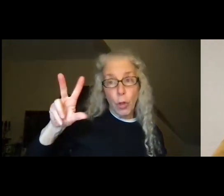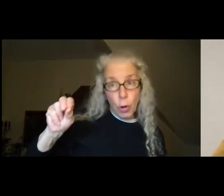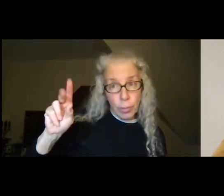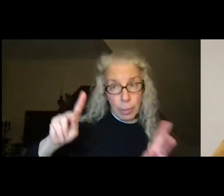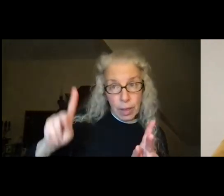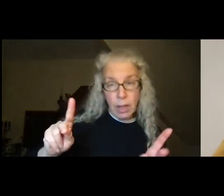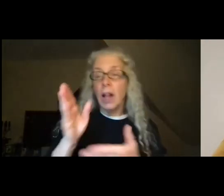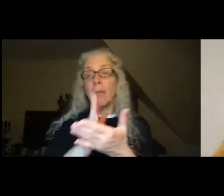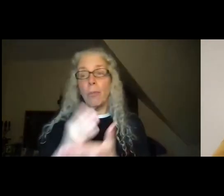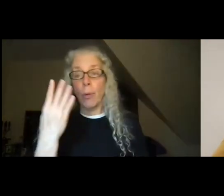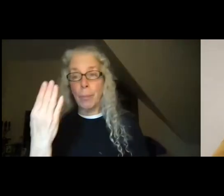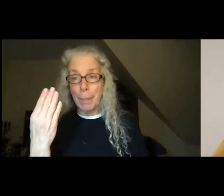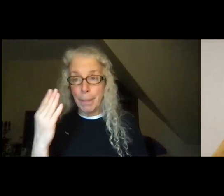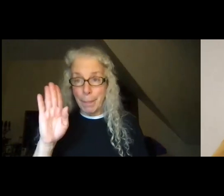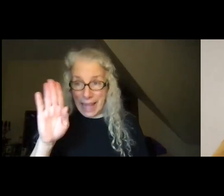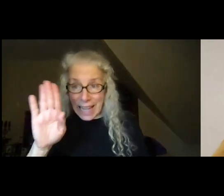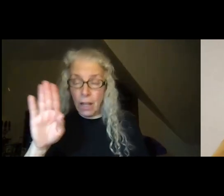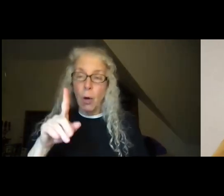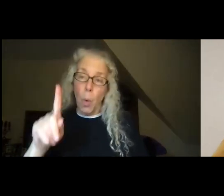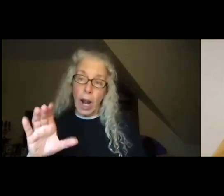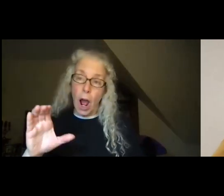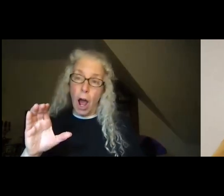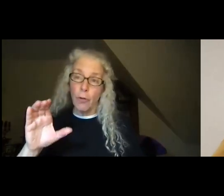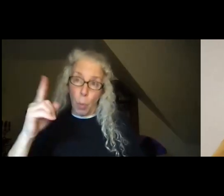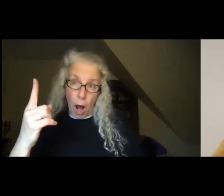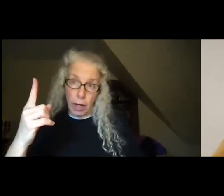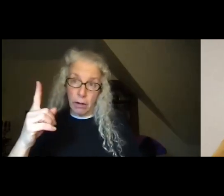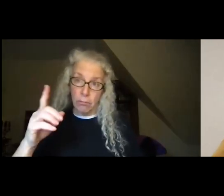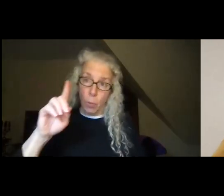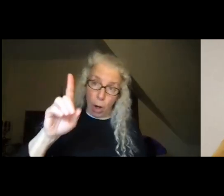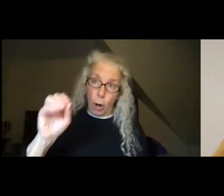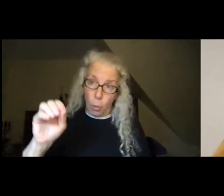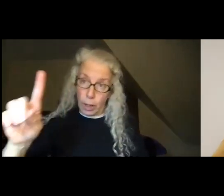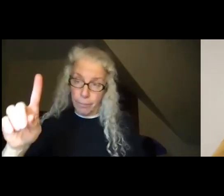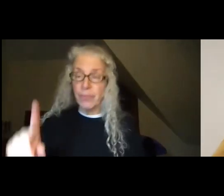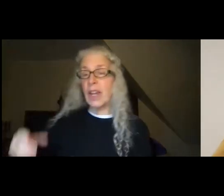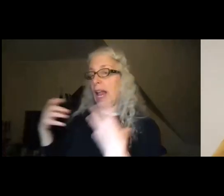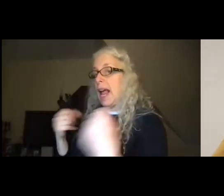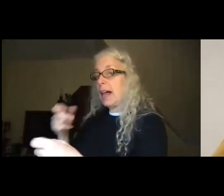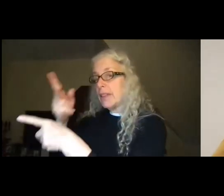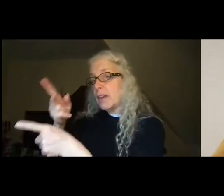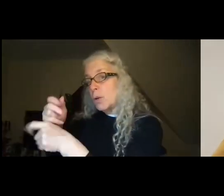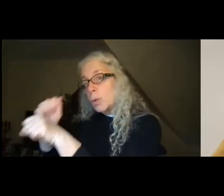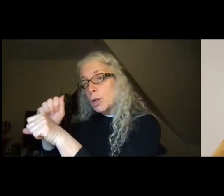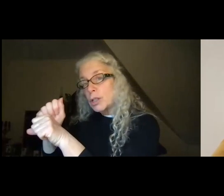part B, 101 individuals. For the healthcare worker survey, total responses were